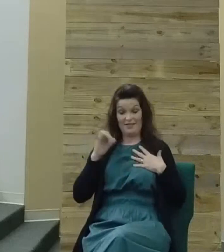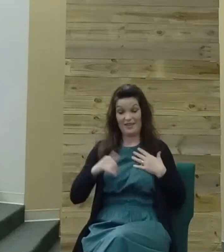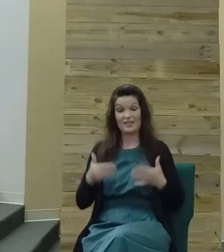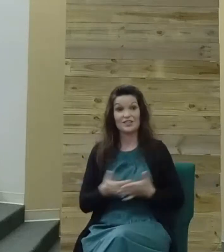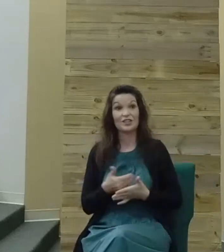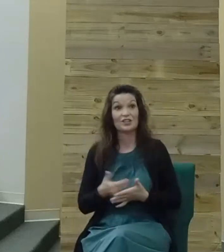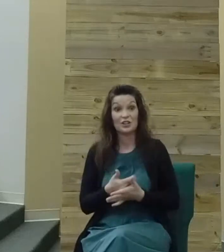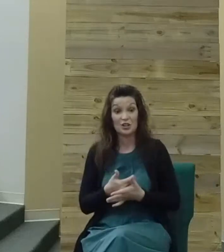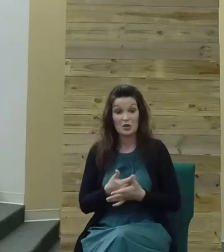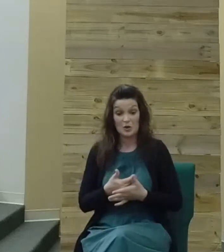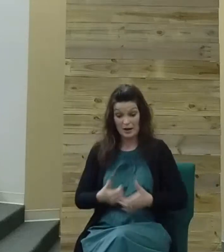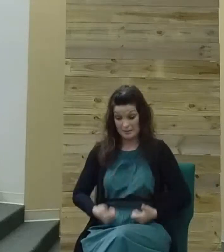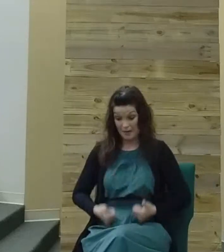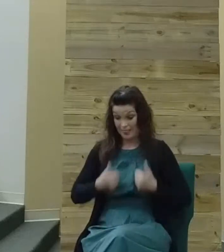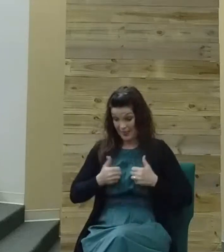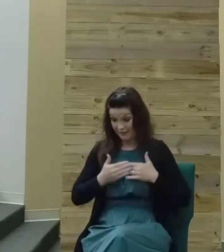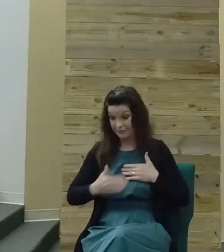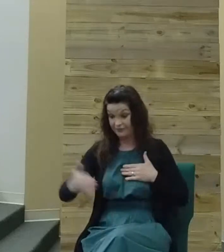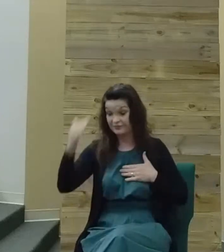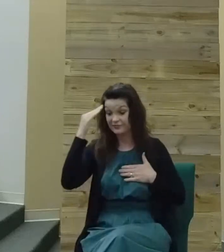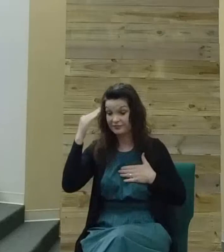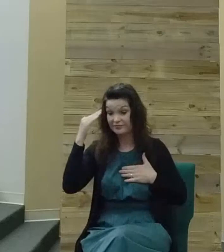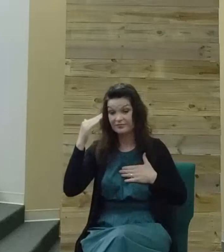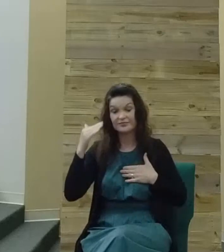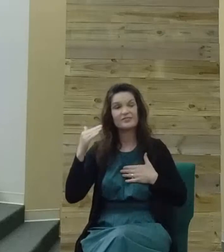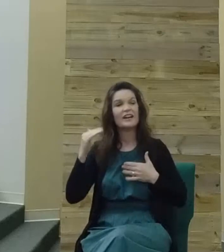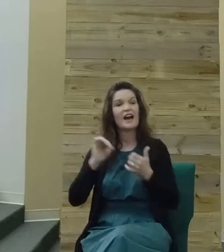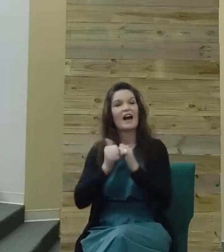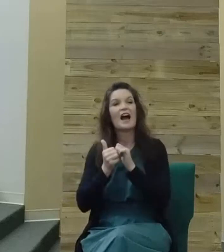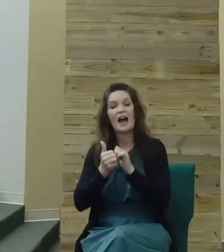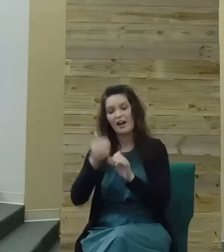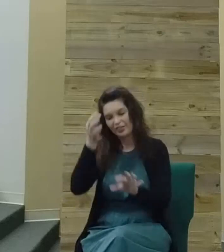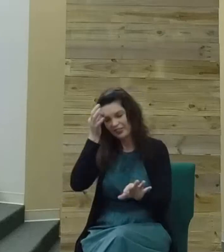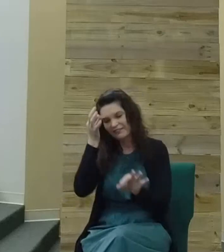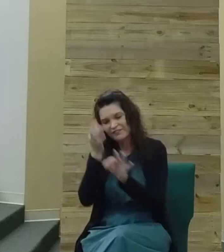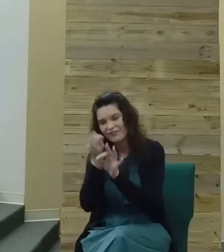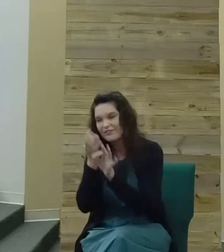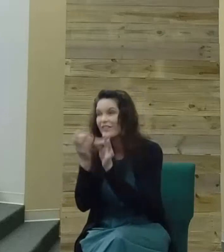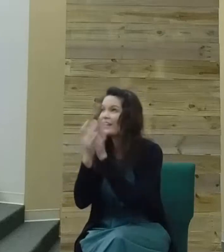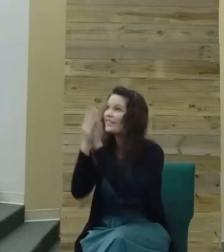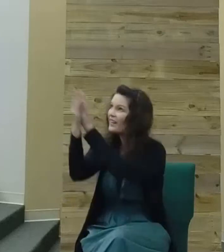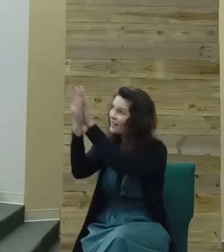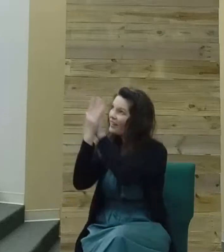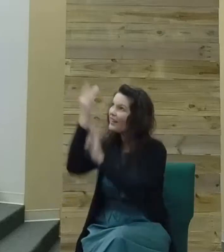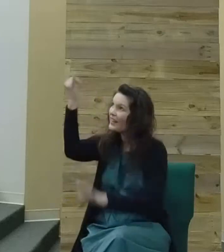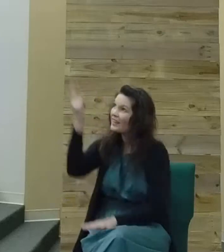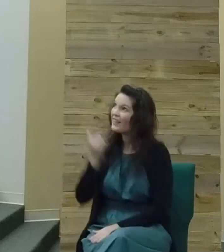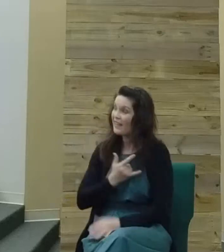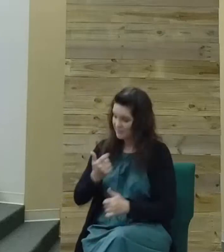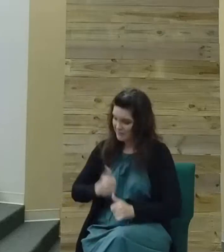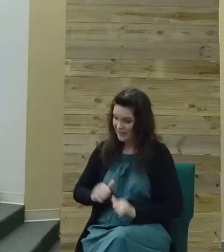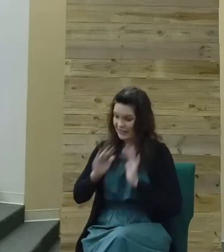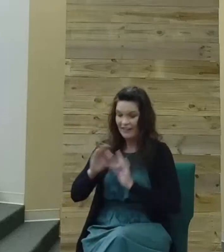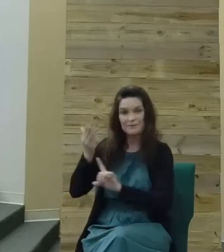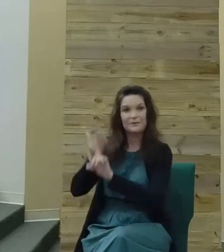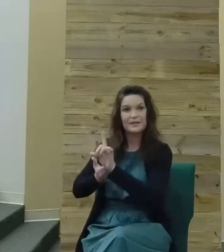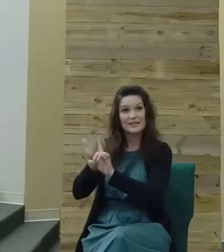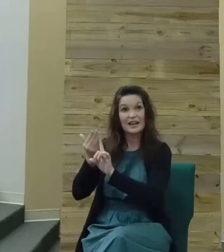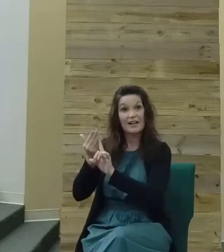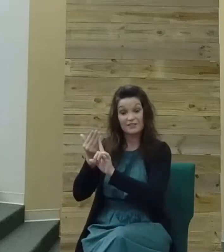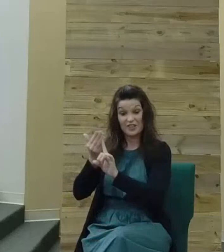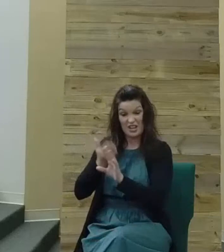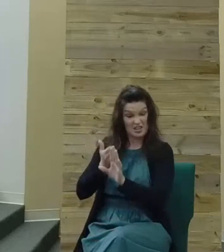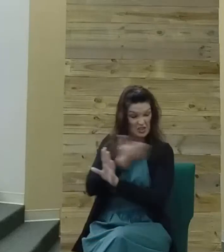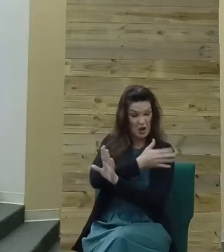come. "And the life I now live, I live by faith in the Son of God who loved me and who gave himself up for me."